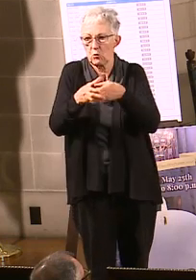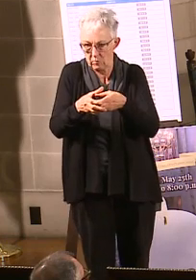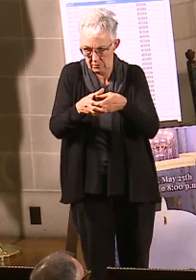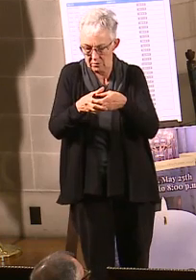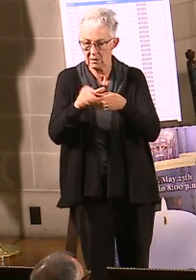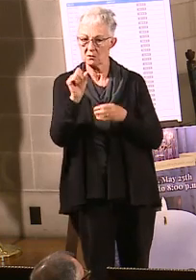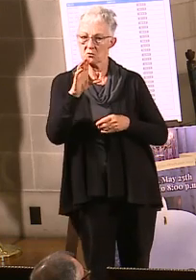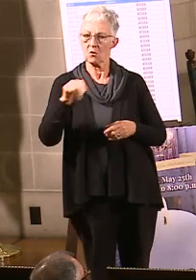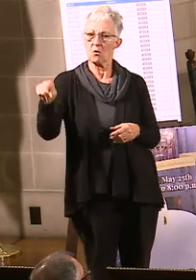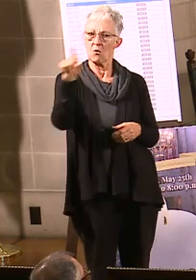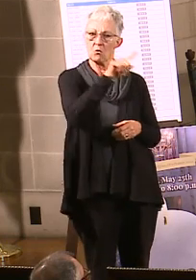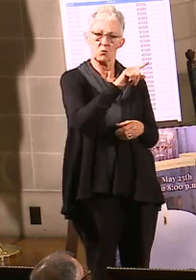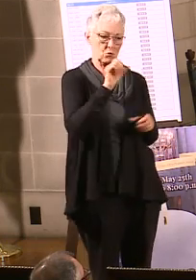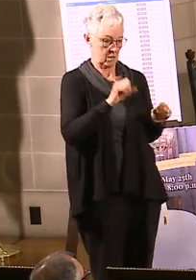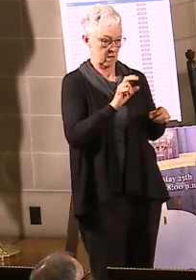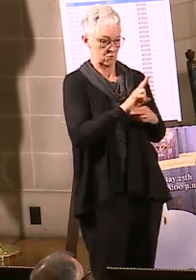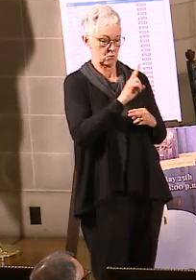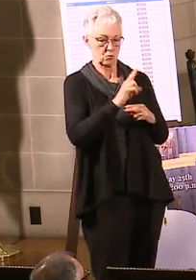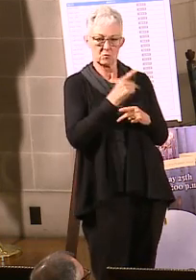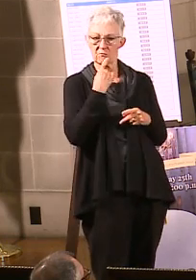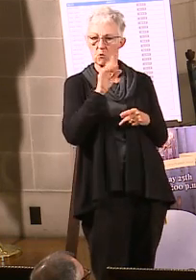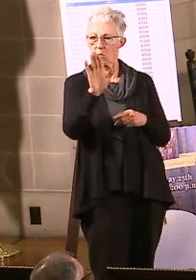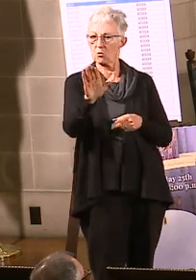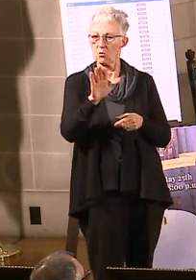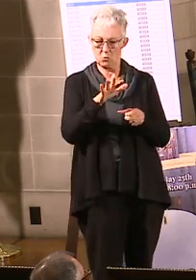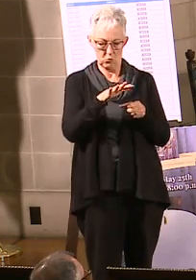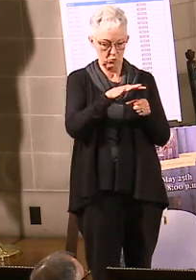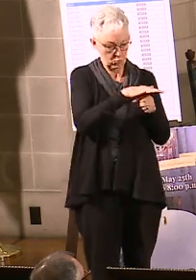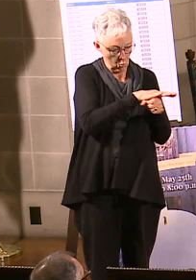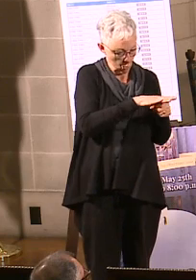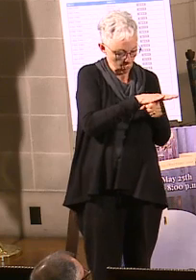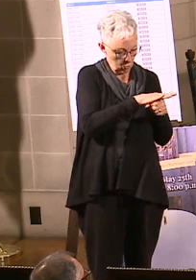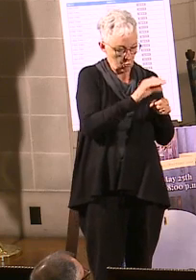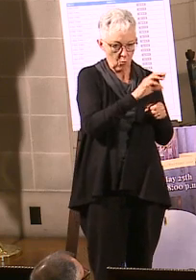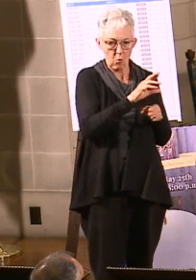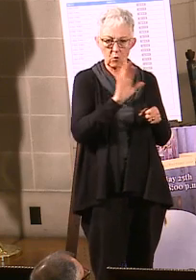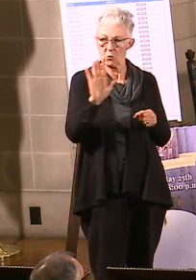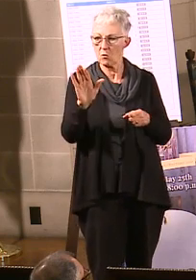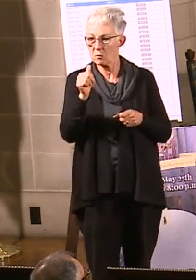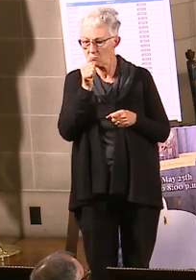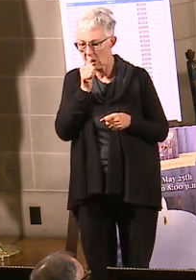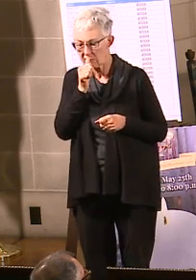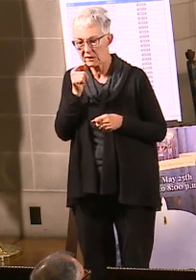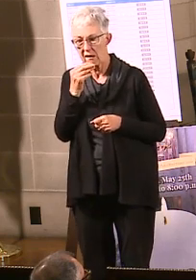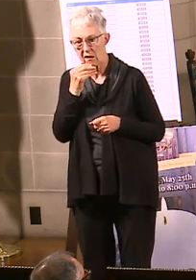local and your private observances. So I think